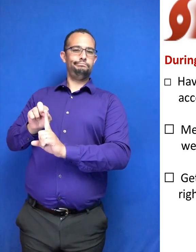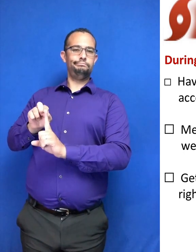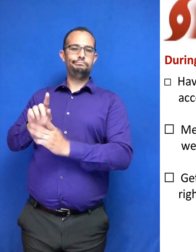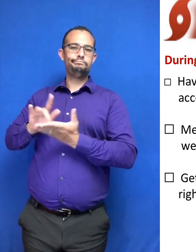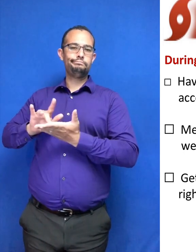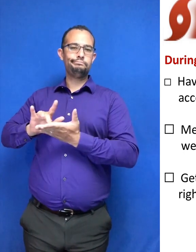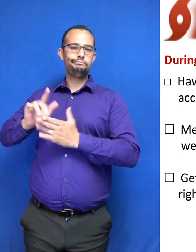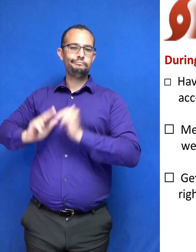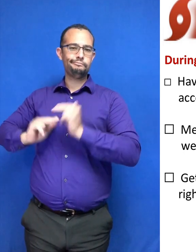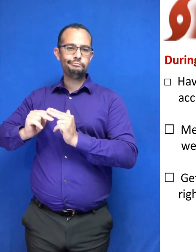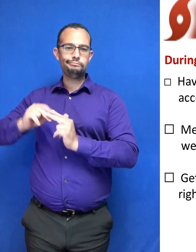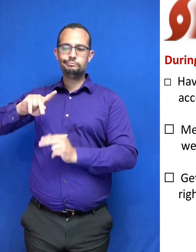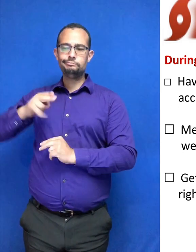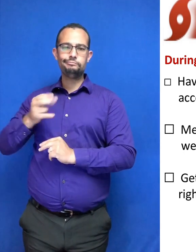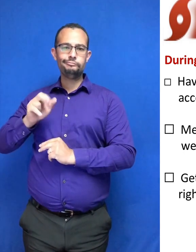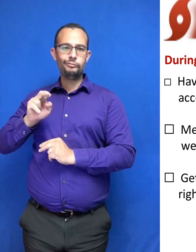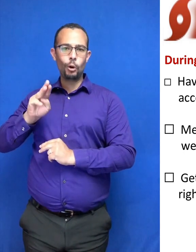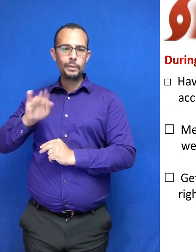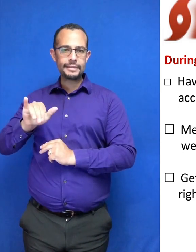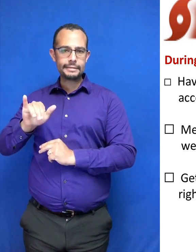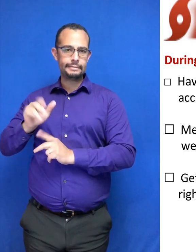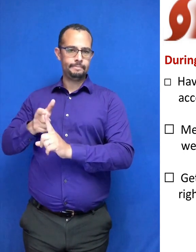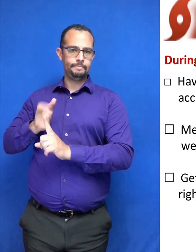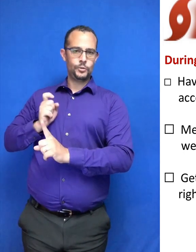pharmacy that you typically get it from.